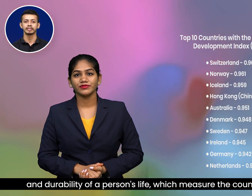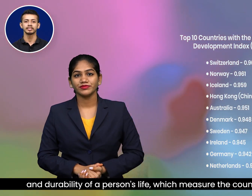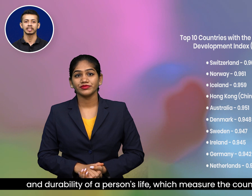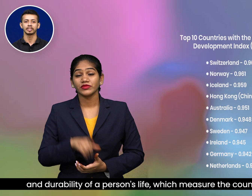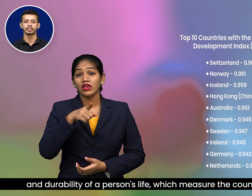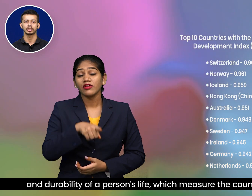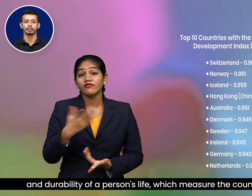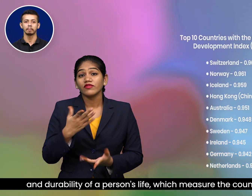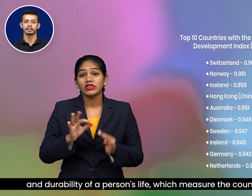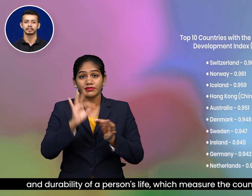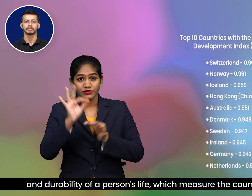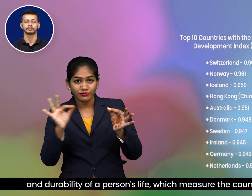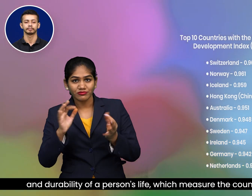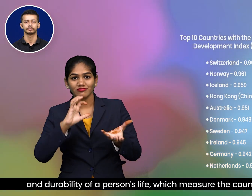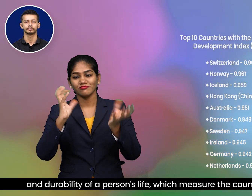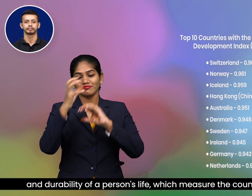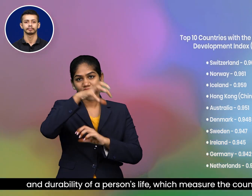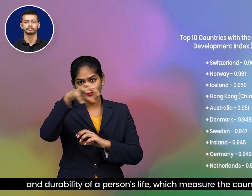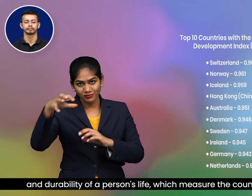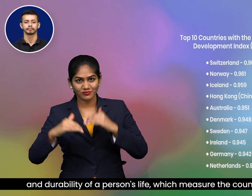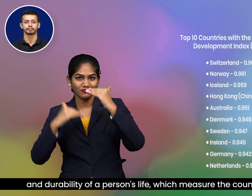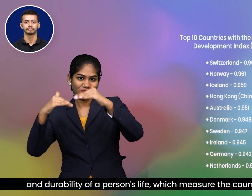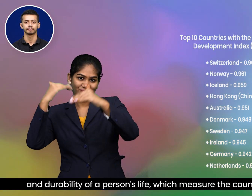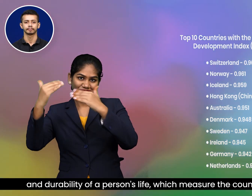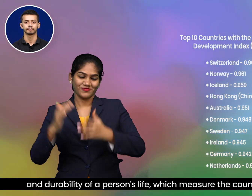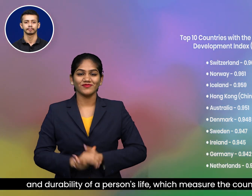which measures the country's development.